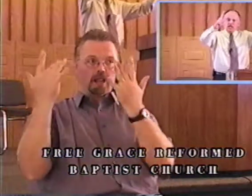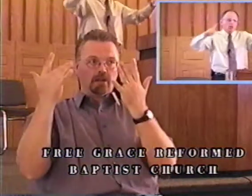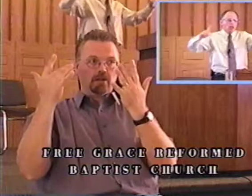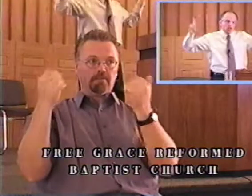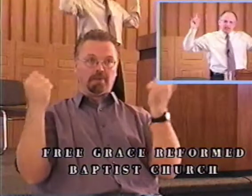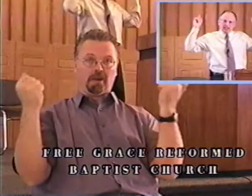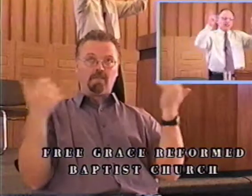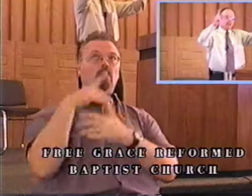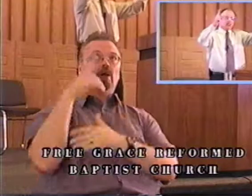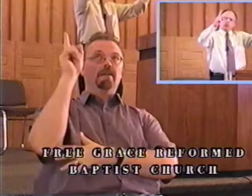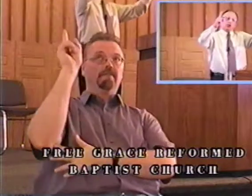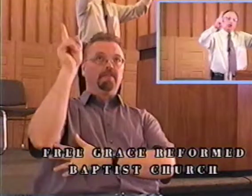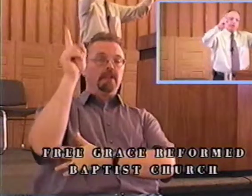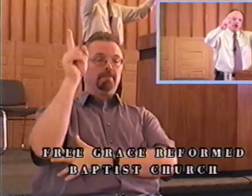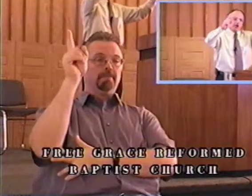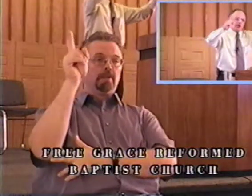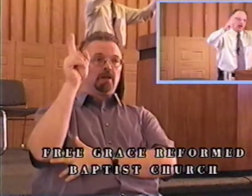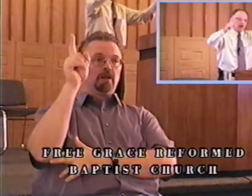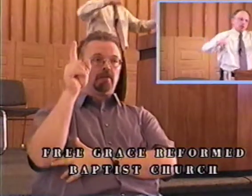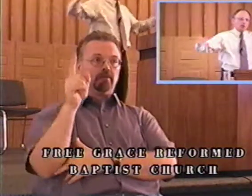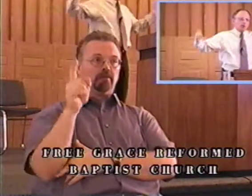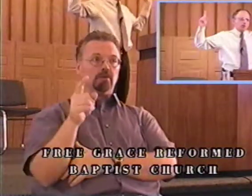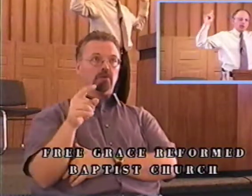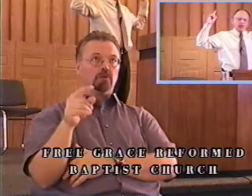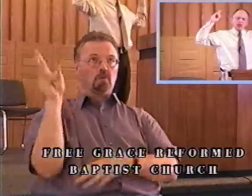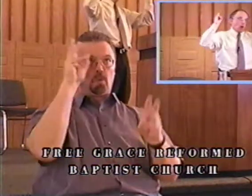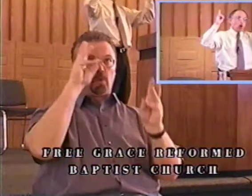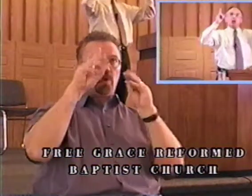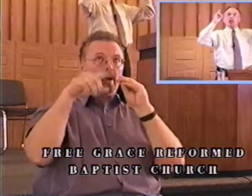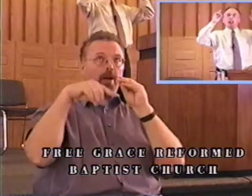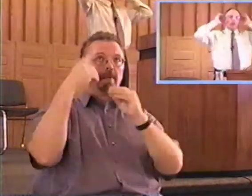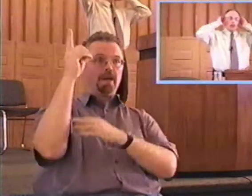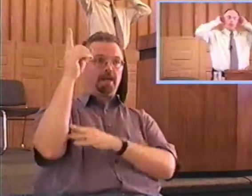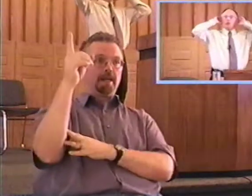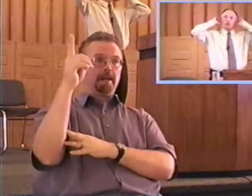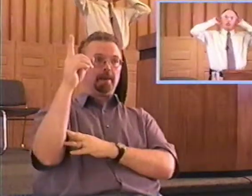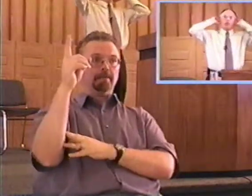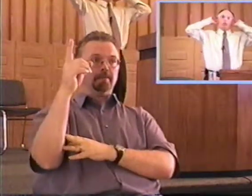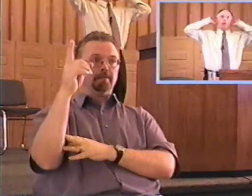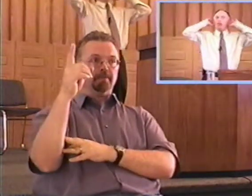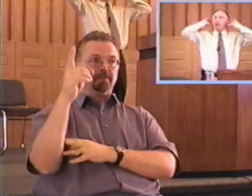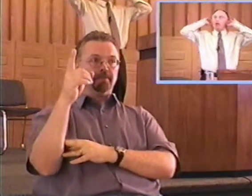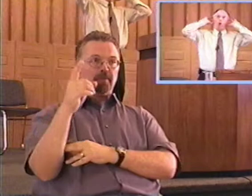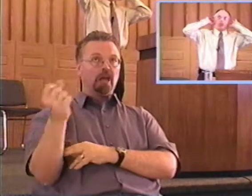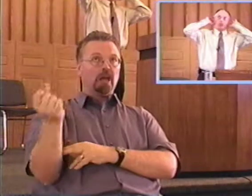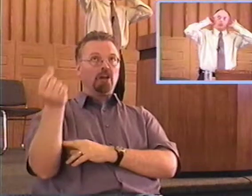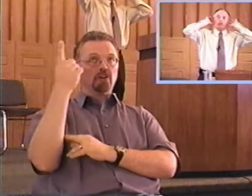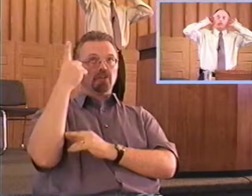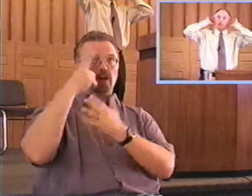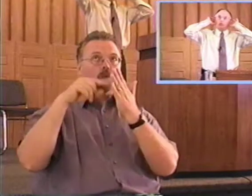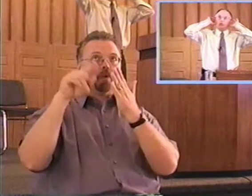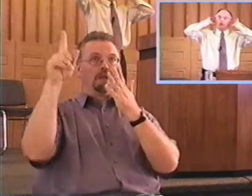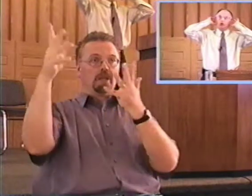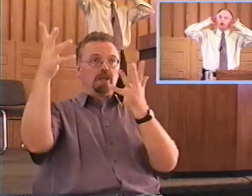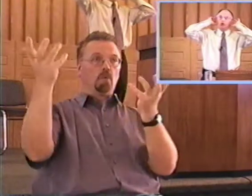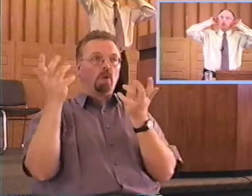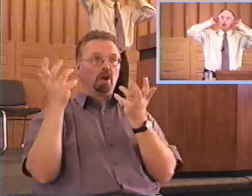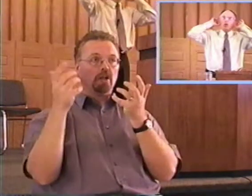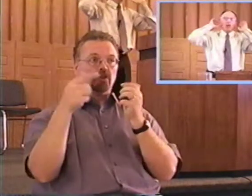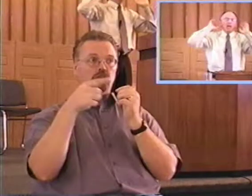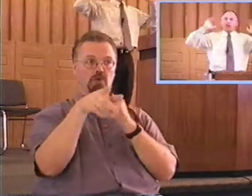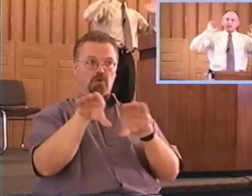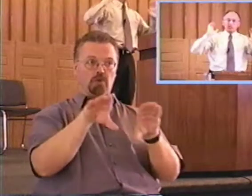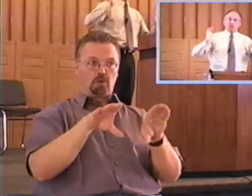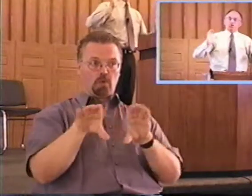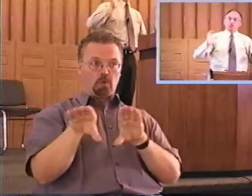afraid of him. Get concerned about him. Be perky to understand what he wants you to